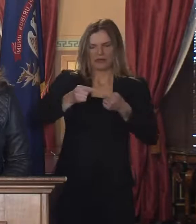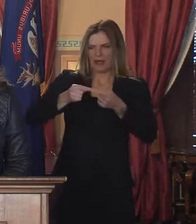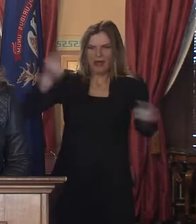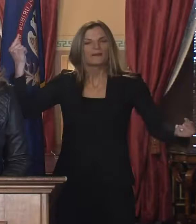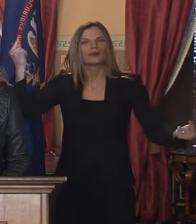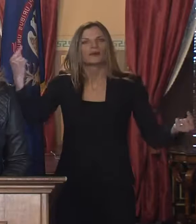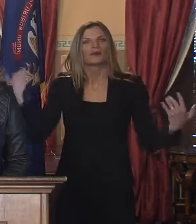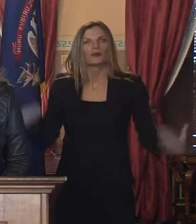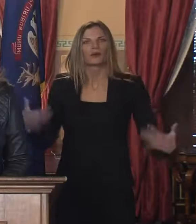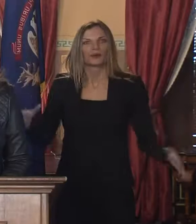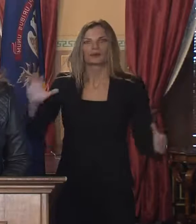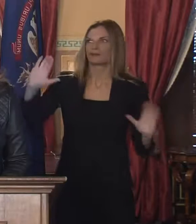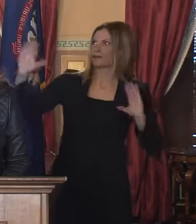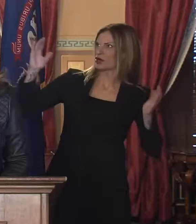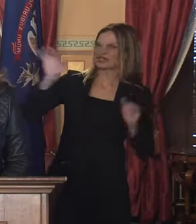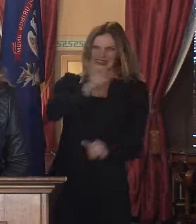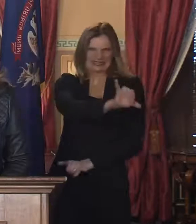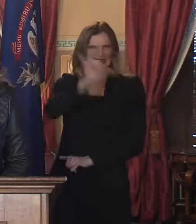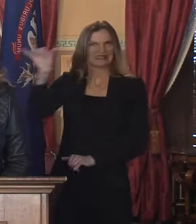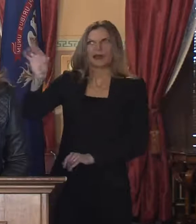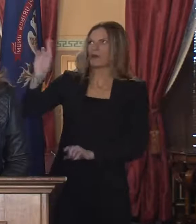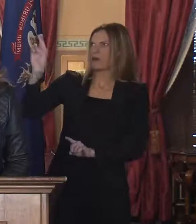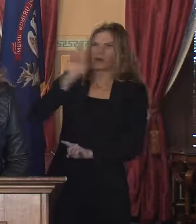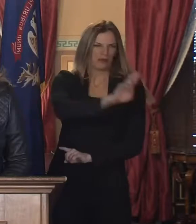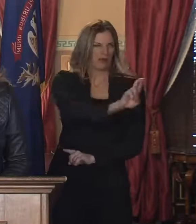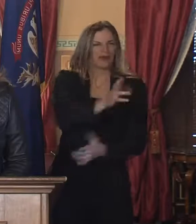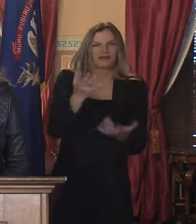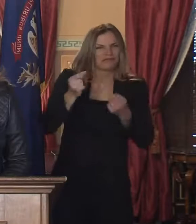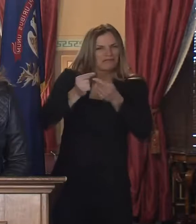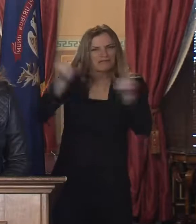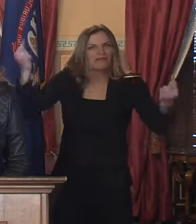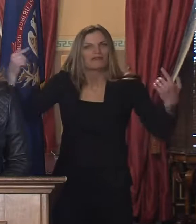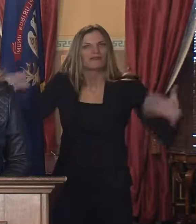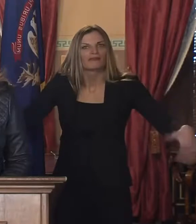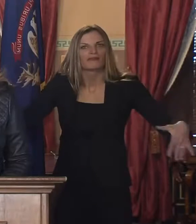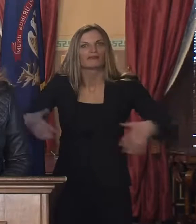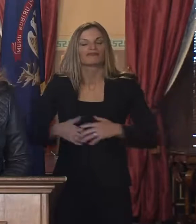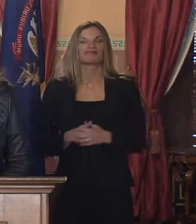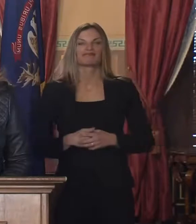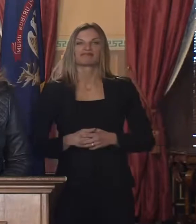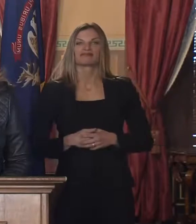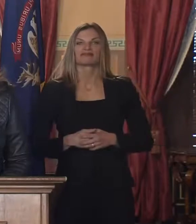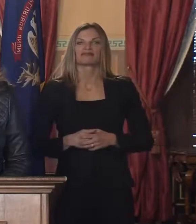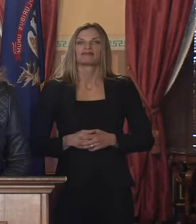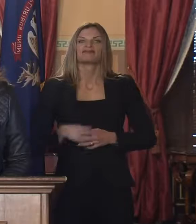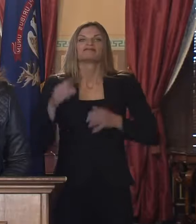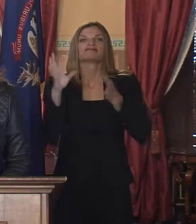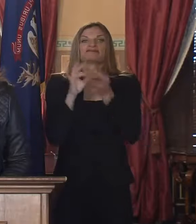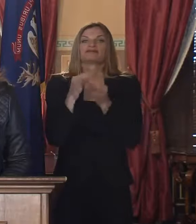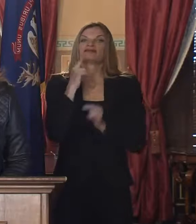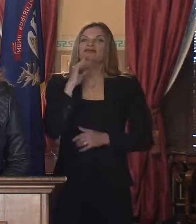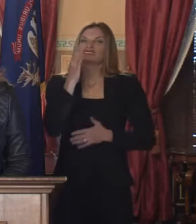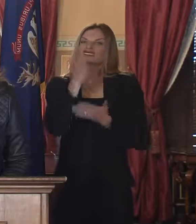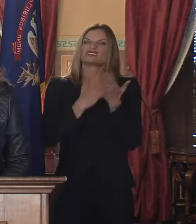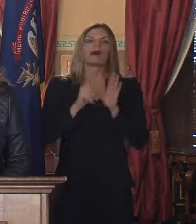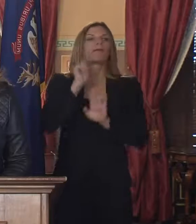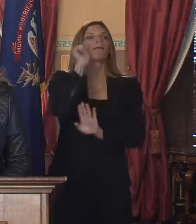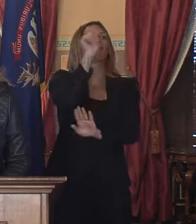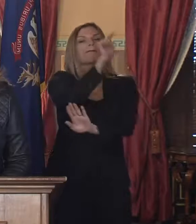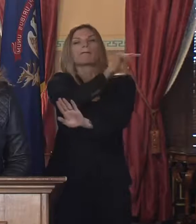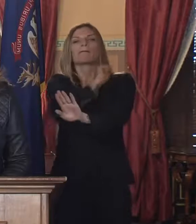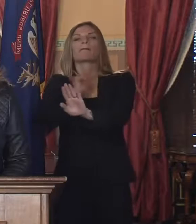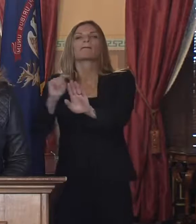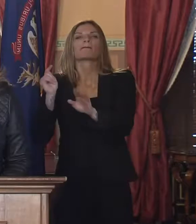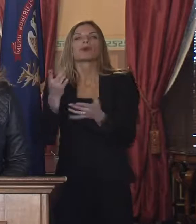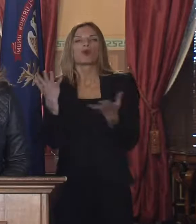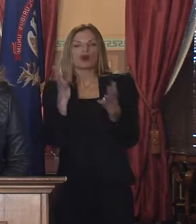2020. He said, "A few isolated groups in the backwater of American life still hold